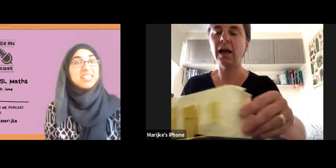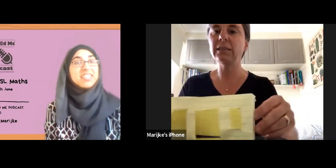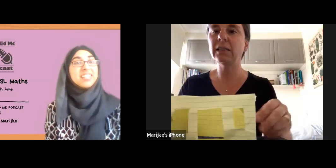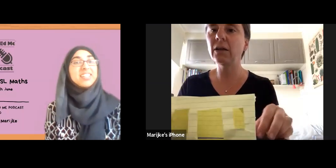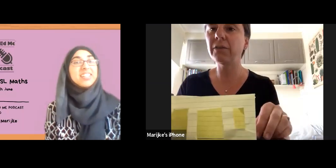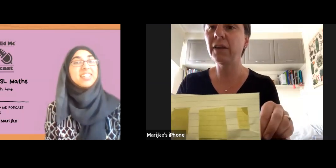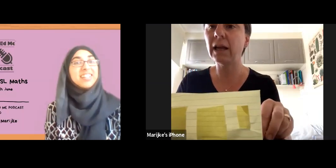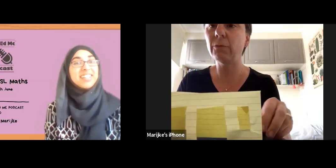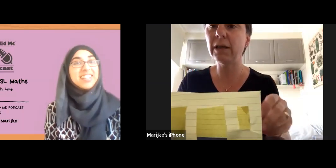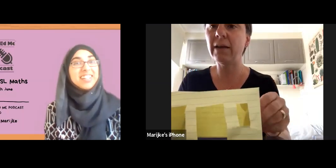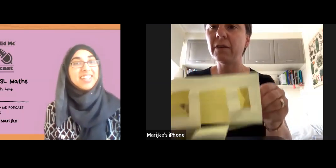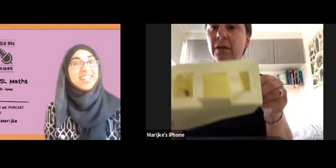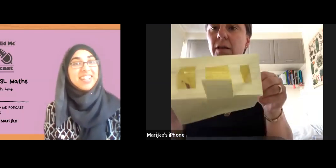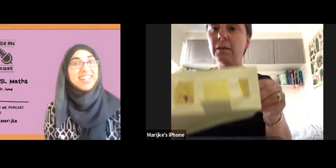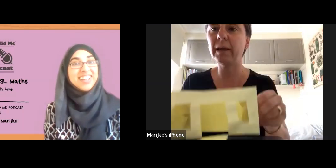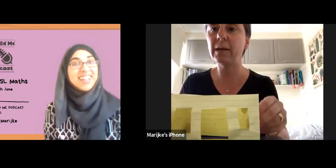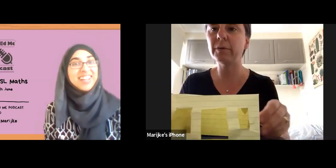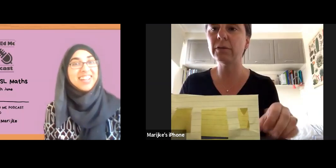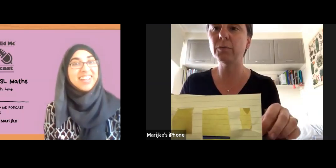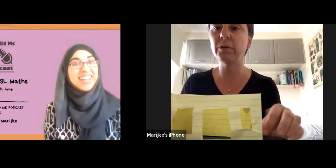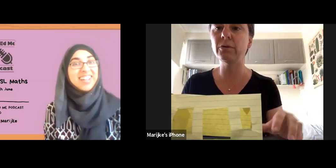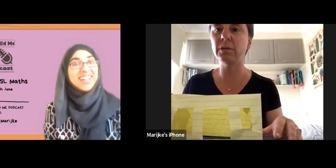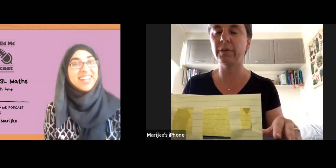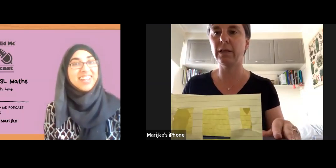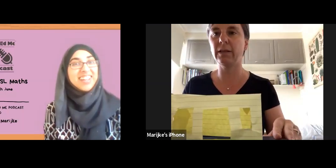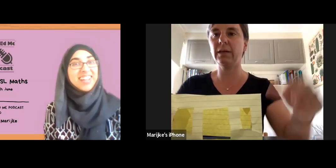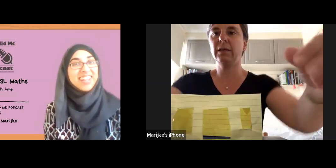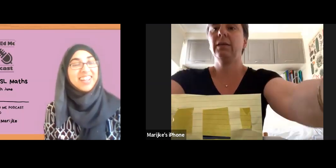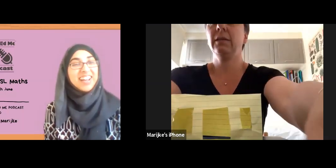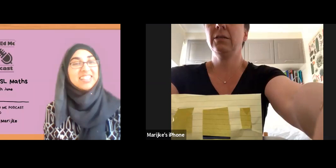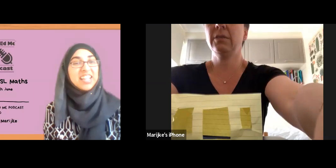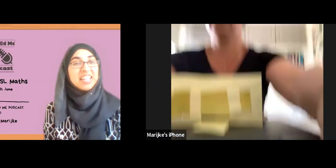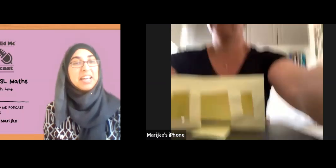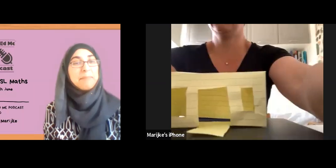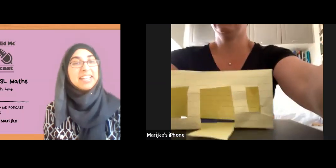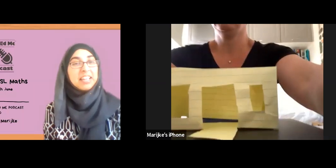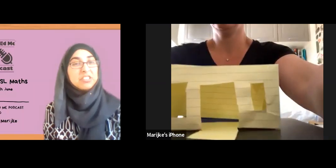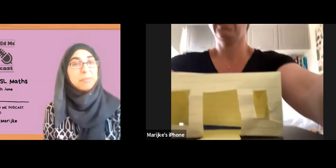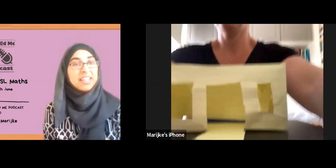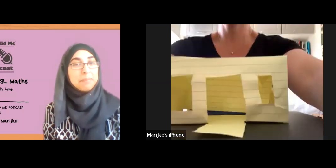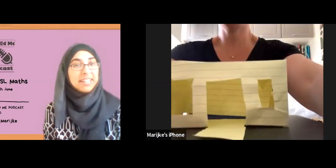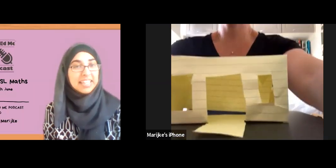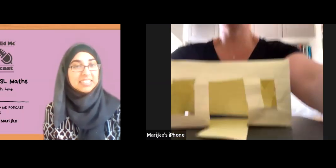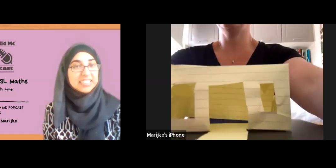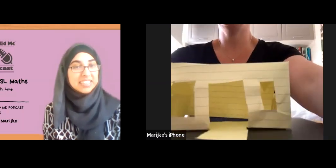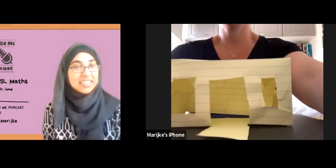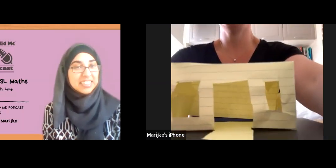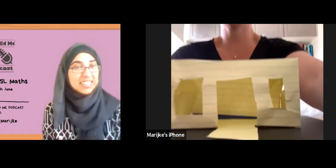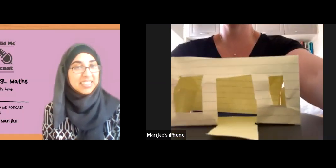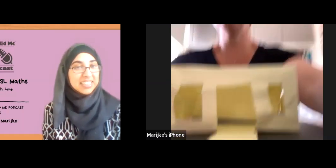did not think I would ever be able to produce something like that. And in like a minute, you spent like a minute. Beauty. It's a beauty.